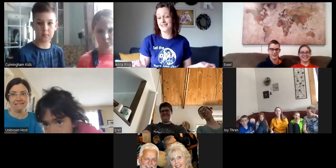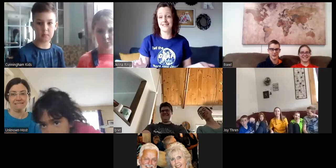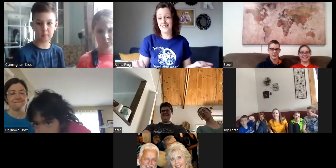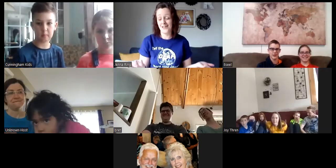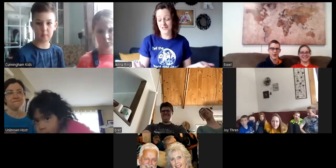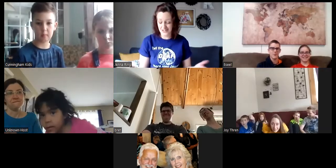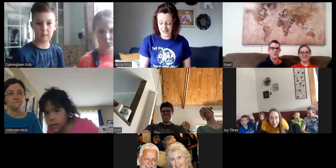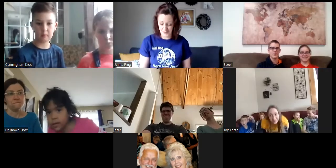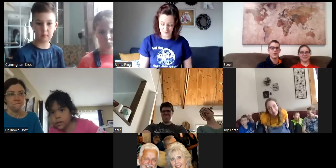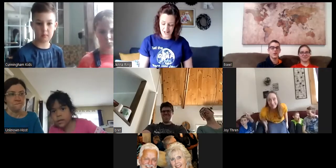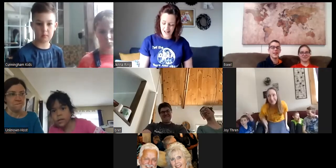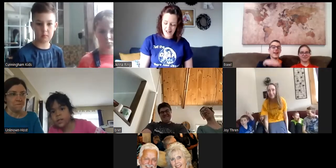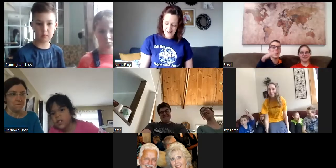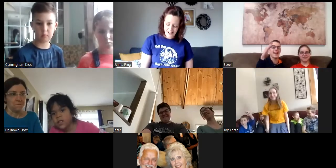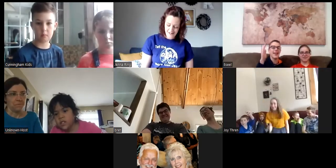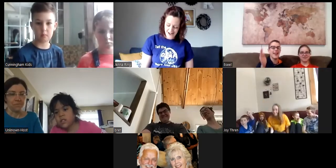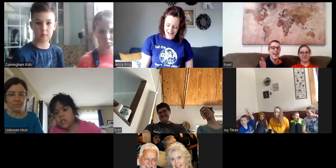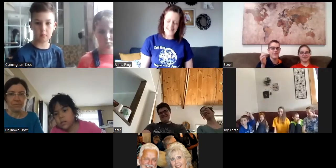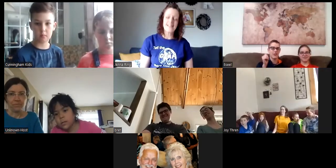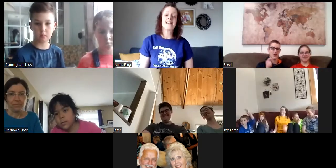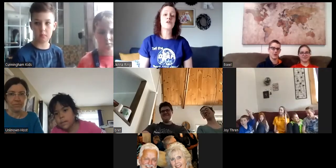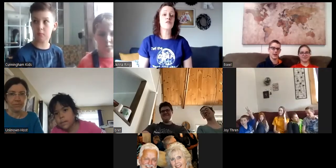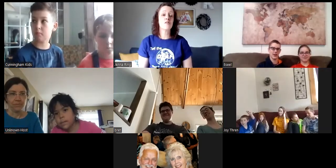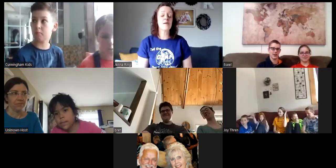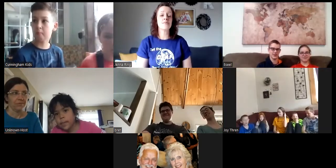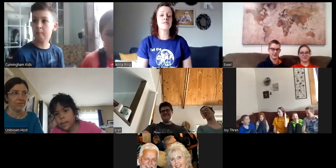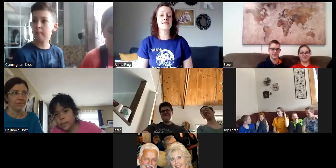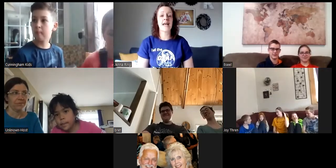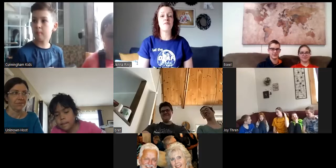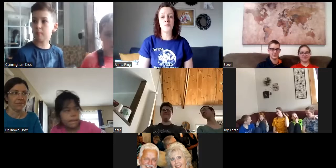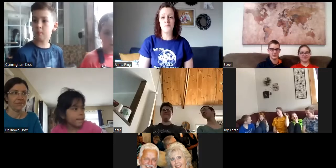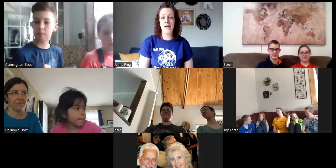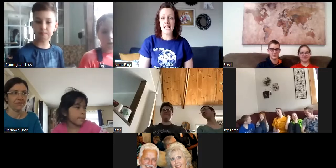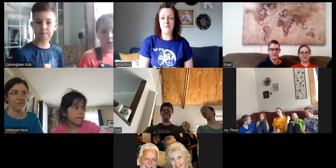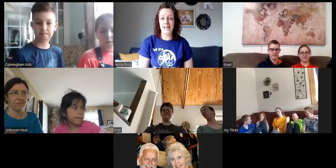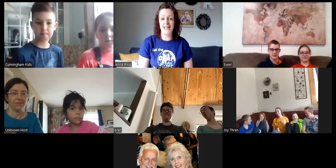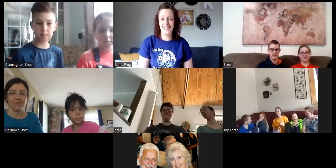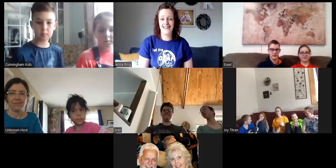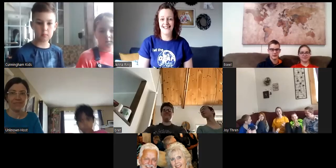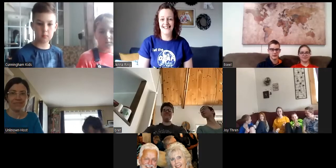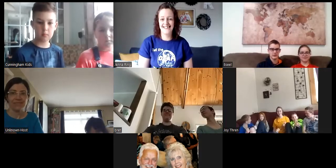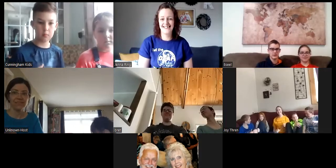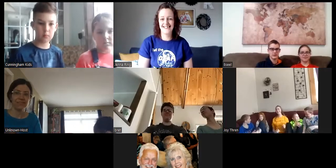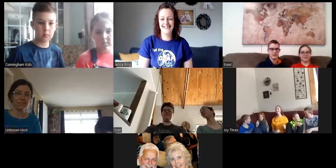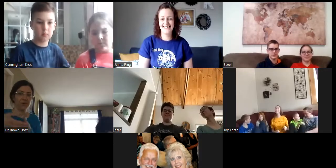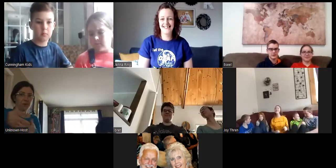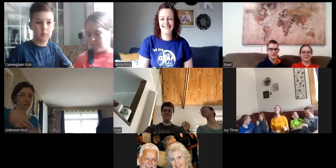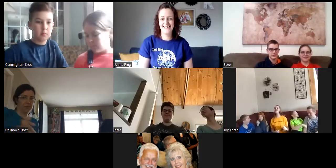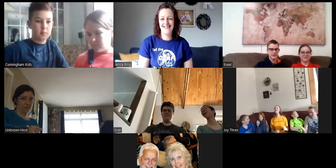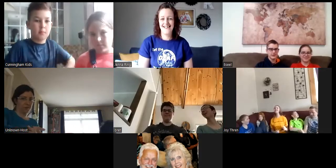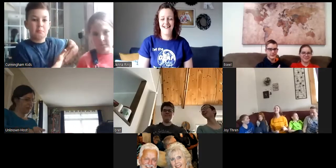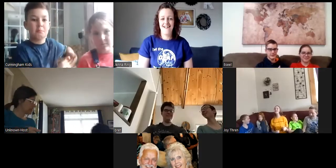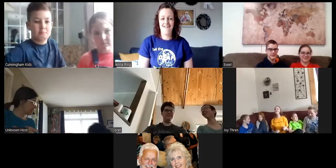really it's even Steven. All right. Who remembers the sign for baby?